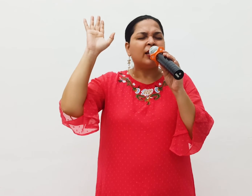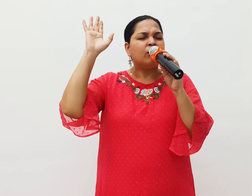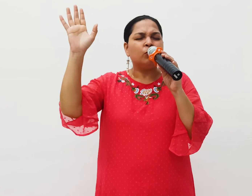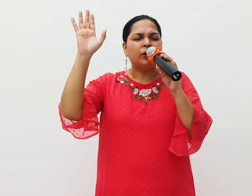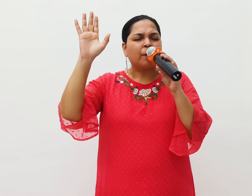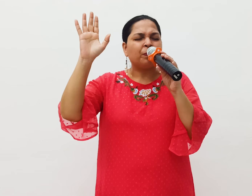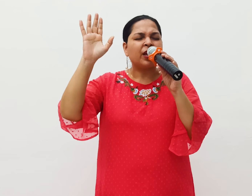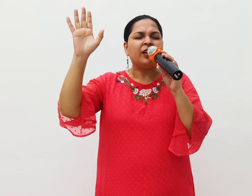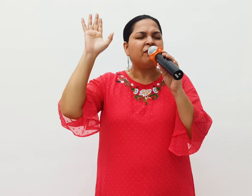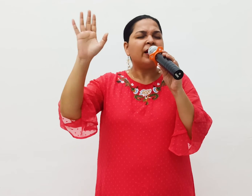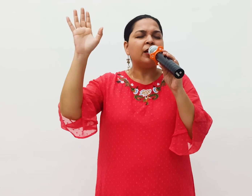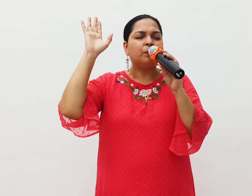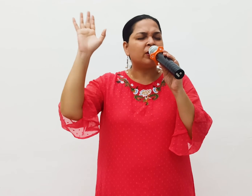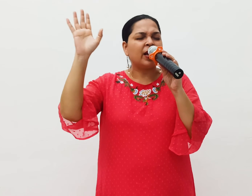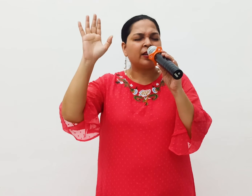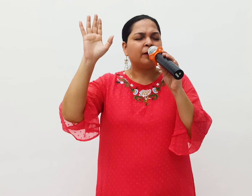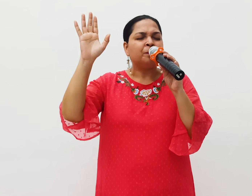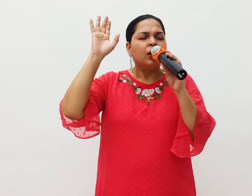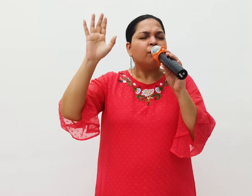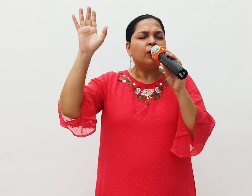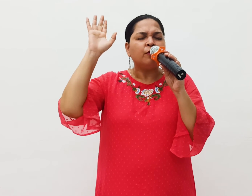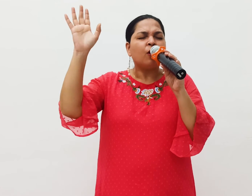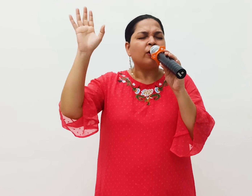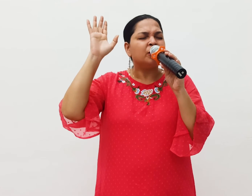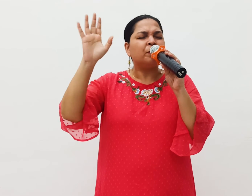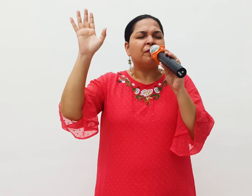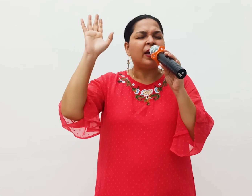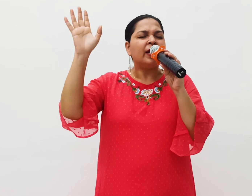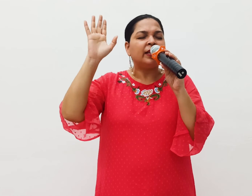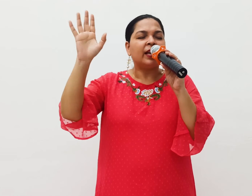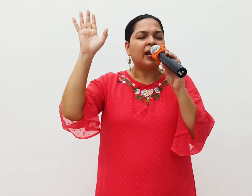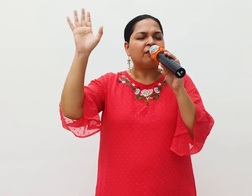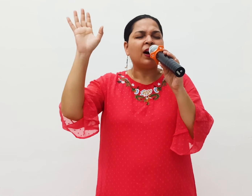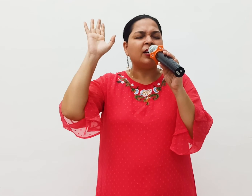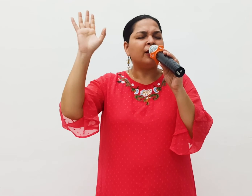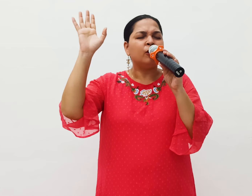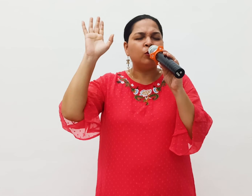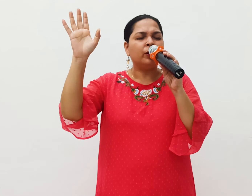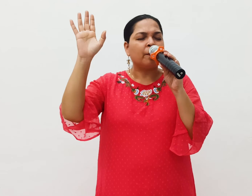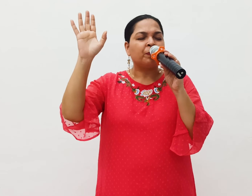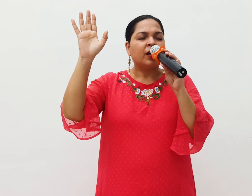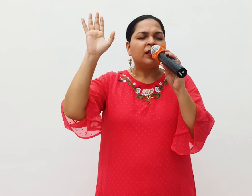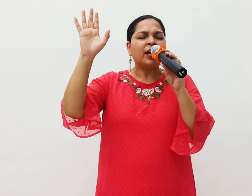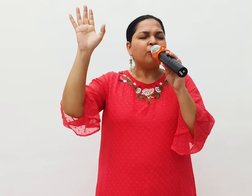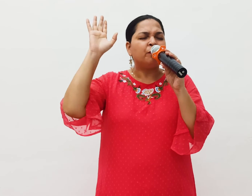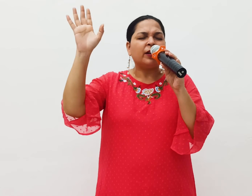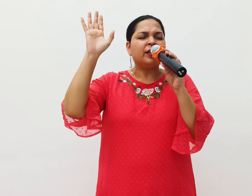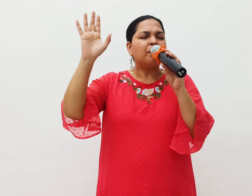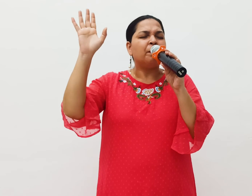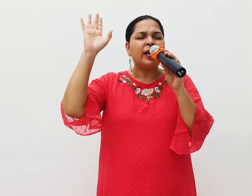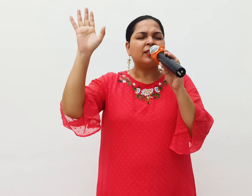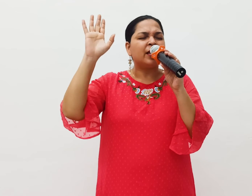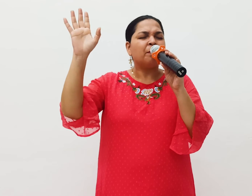Ghost. Hallelujah. They are divinely protected. The word of God is prevailing in their life. Hallelujah. Thank you,